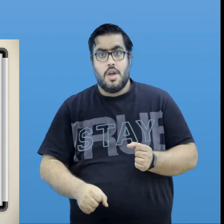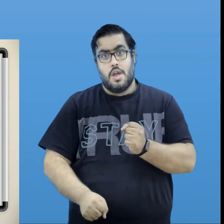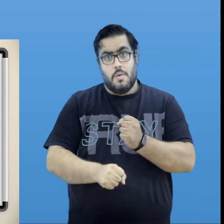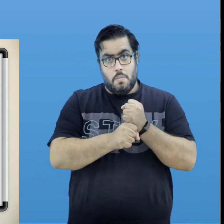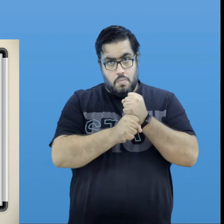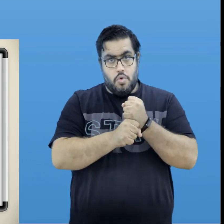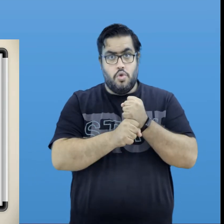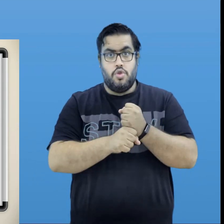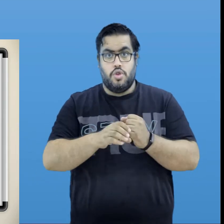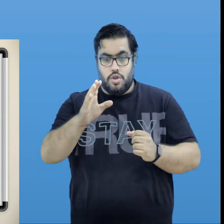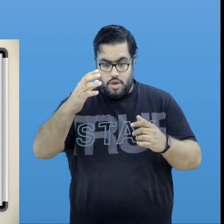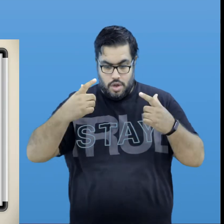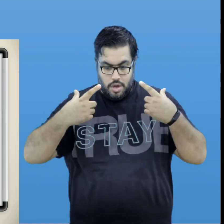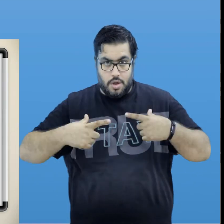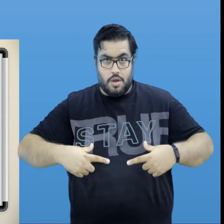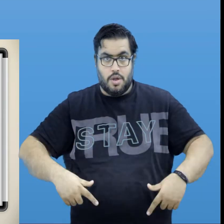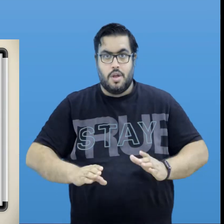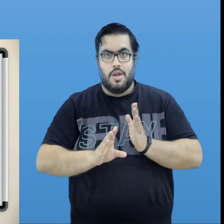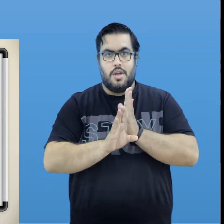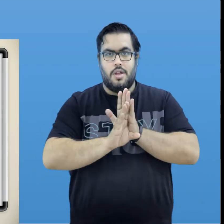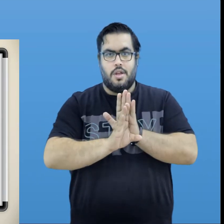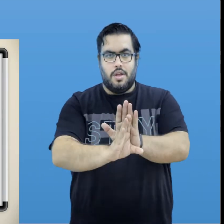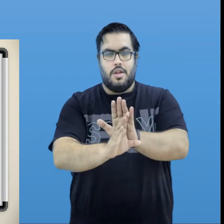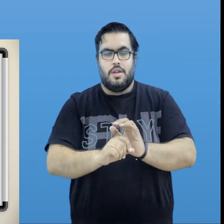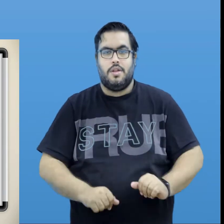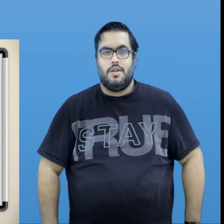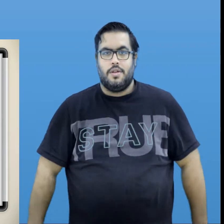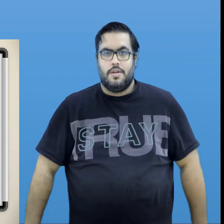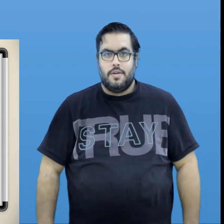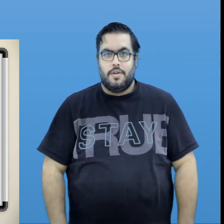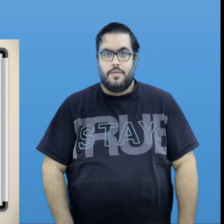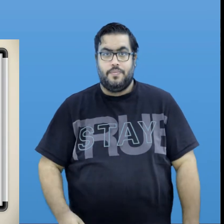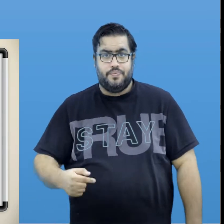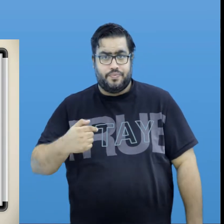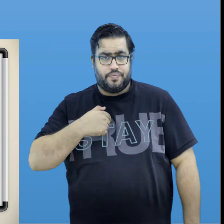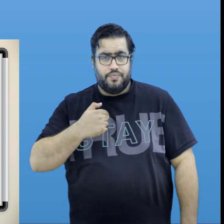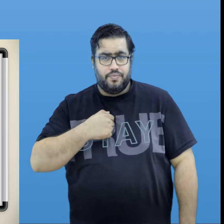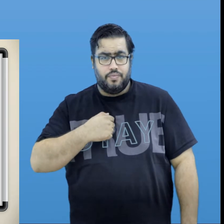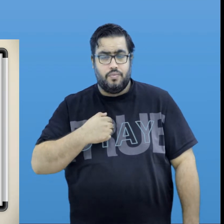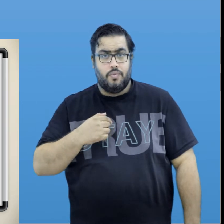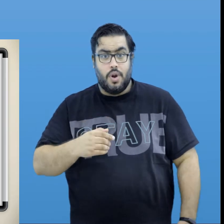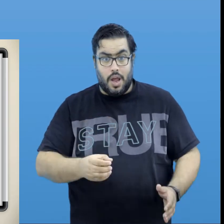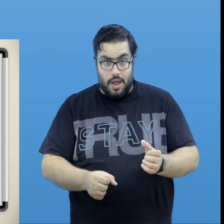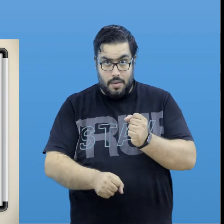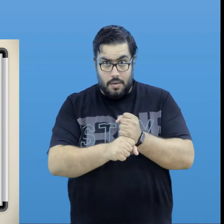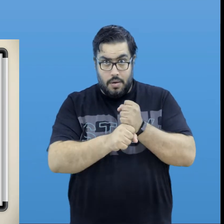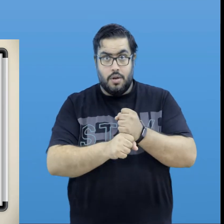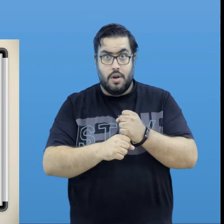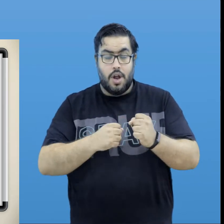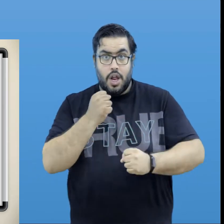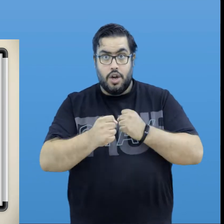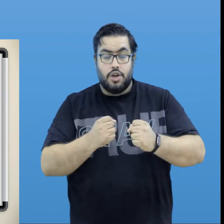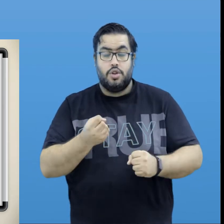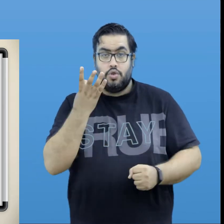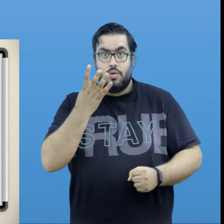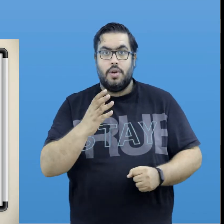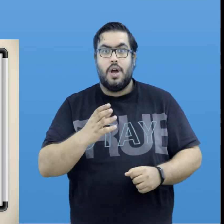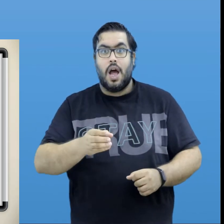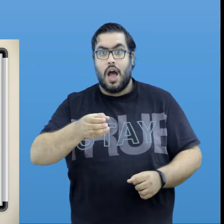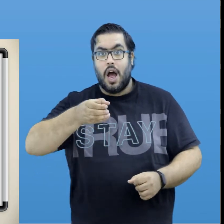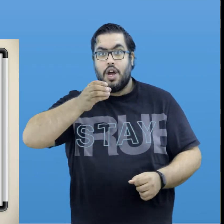Your summary should be in complete sentences. It should cover the main points and key